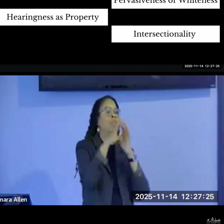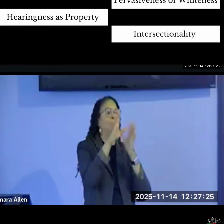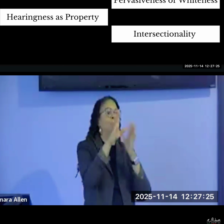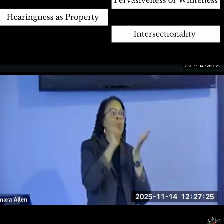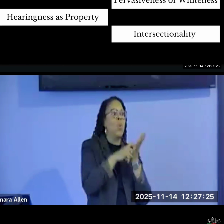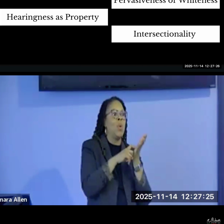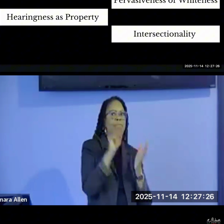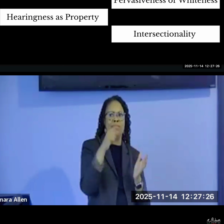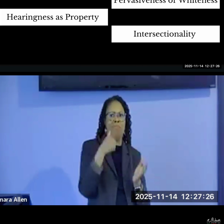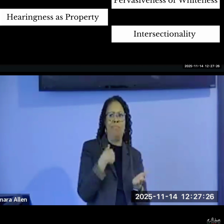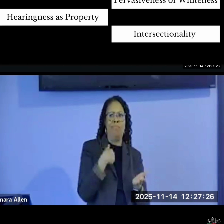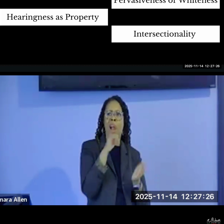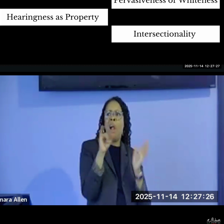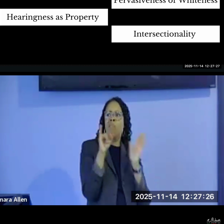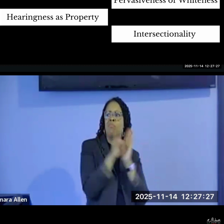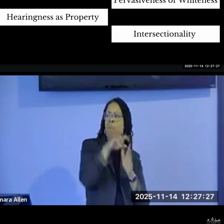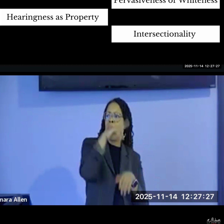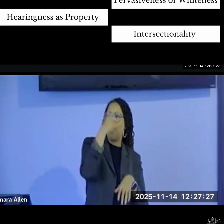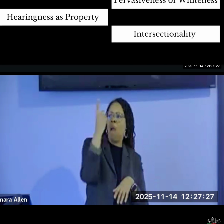property.